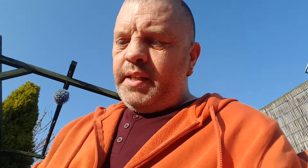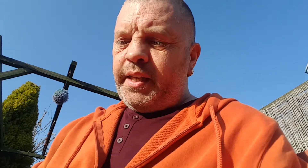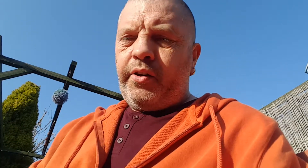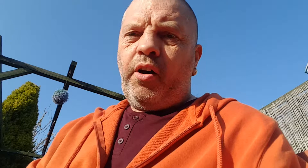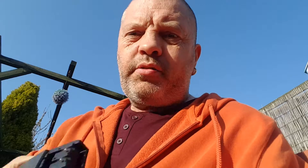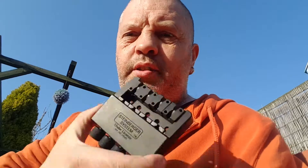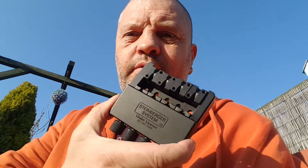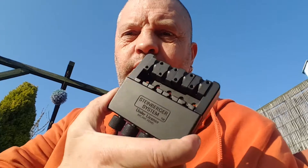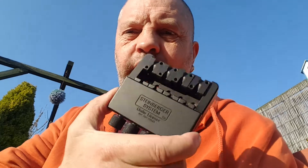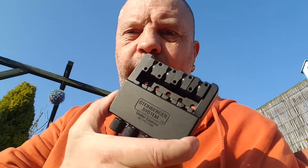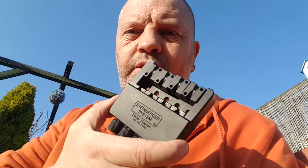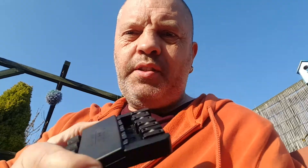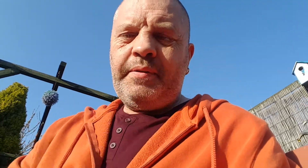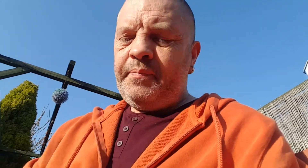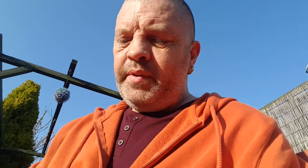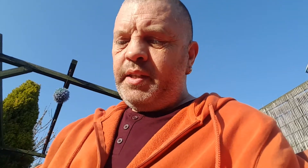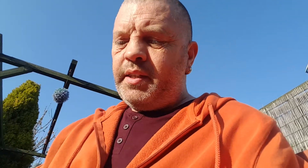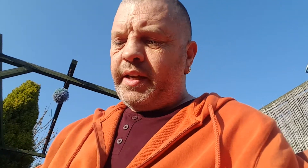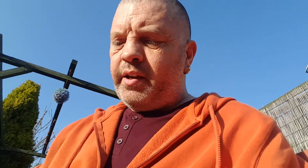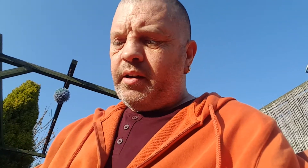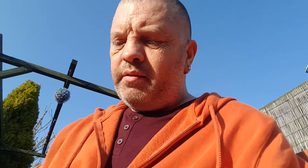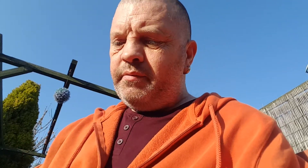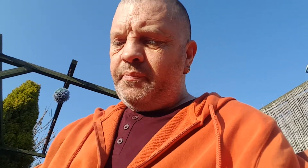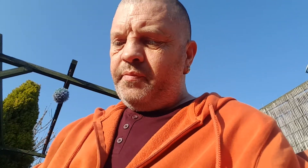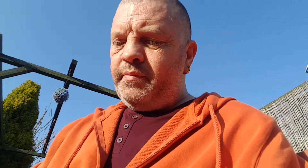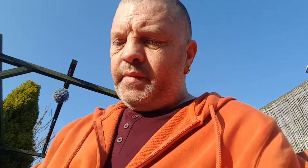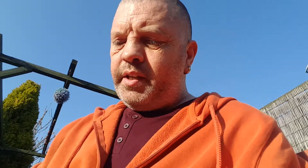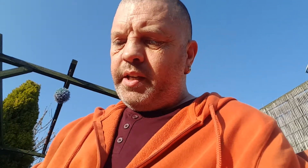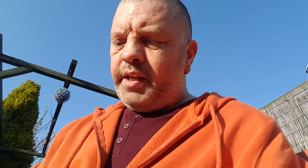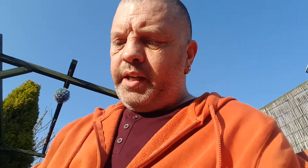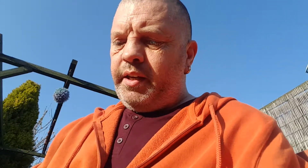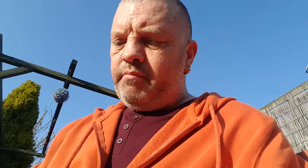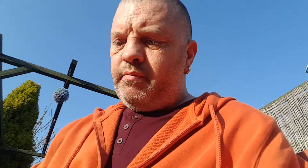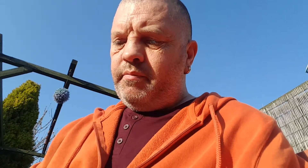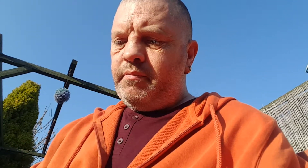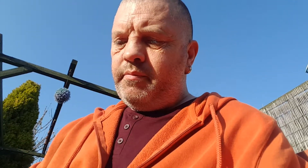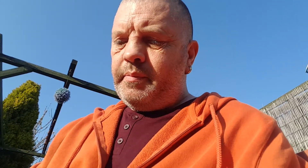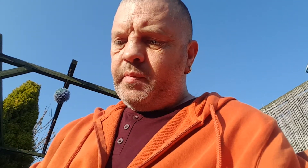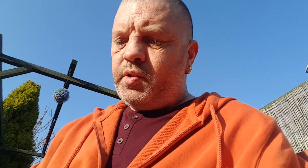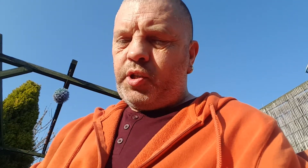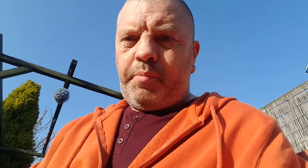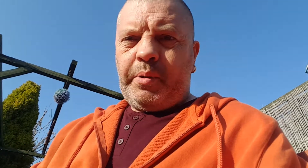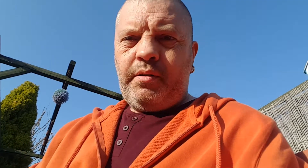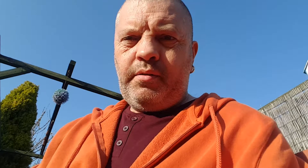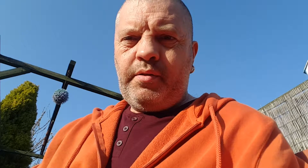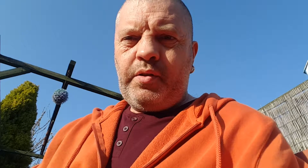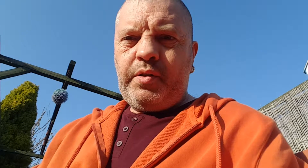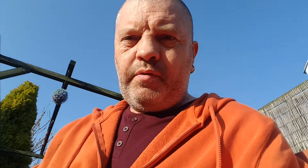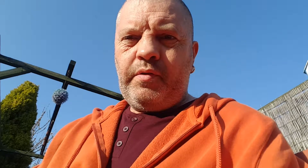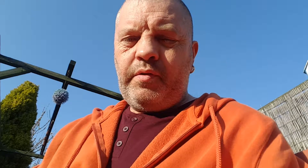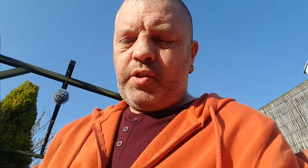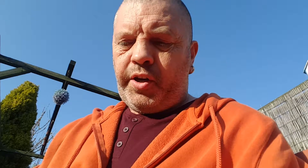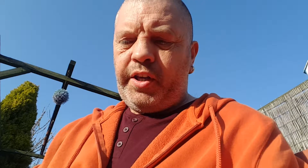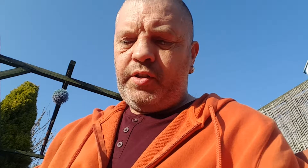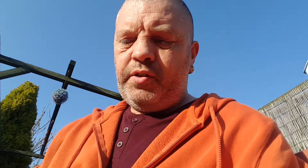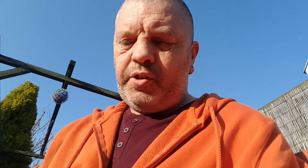They're not this, they are a cheap Chinese